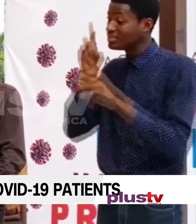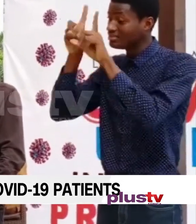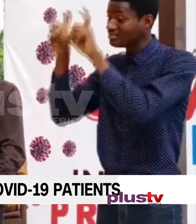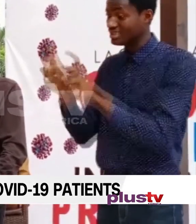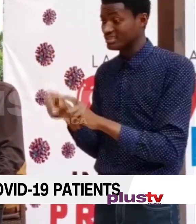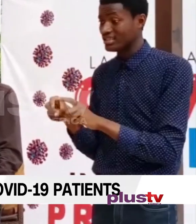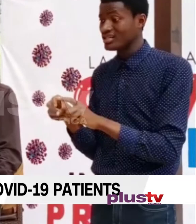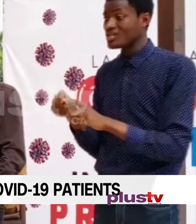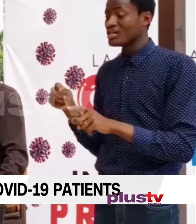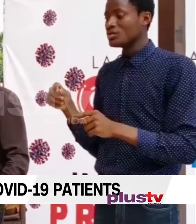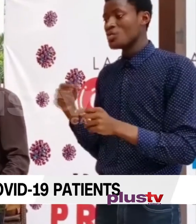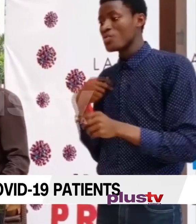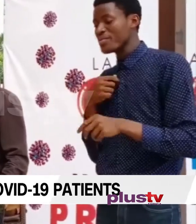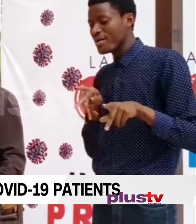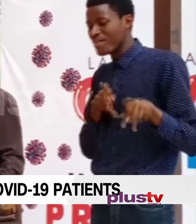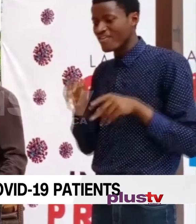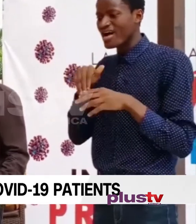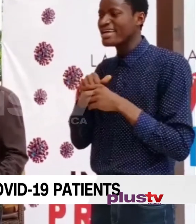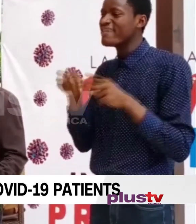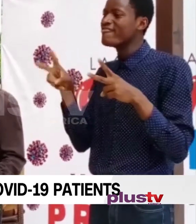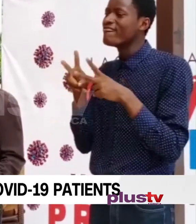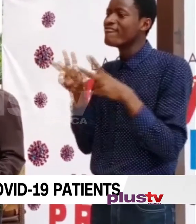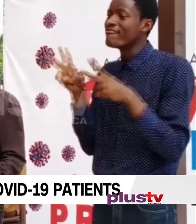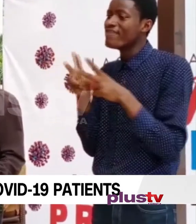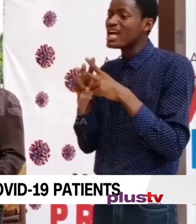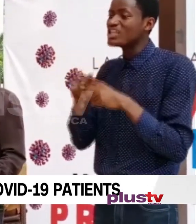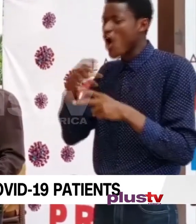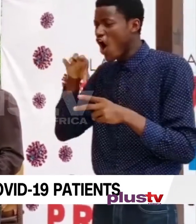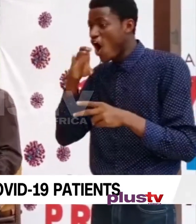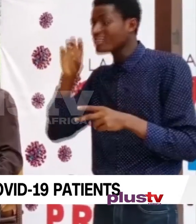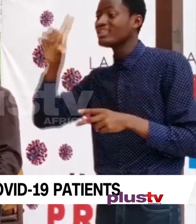and it is performed in very sophisticated laboratories.